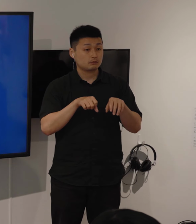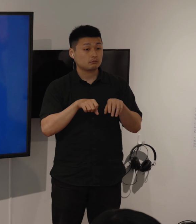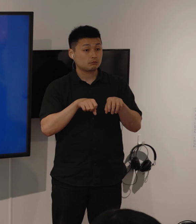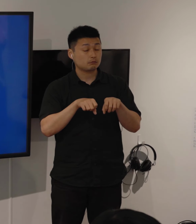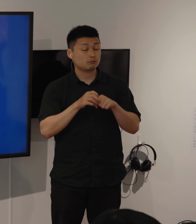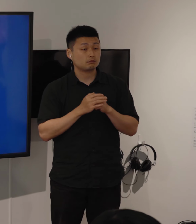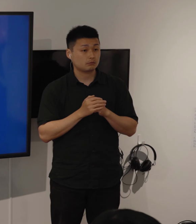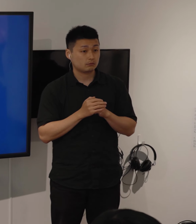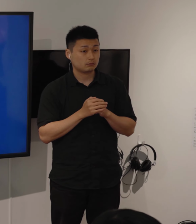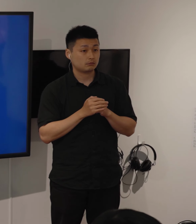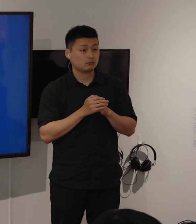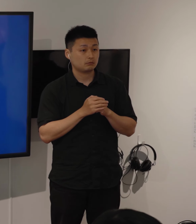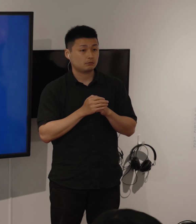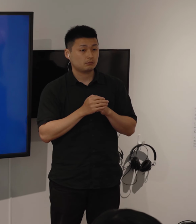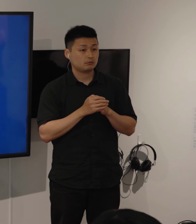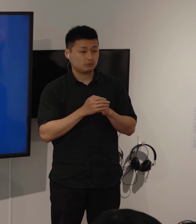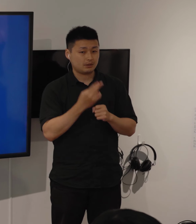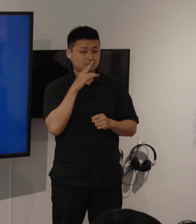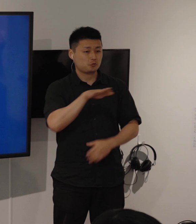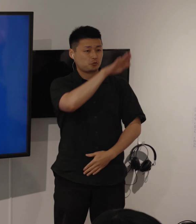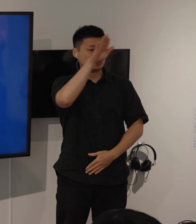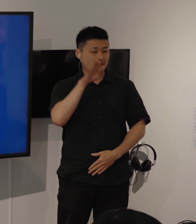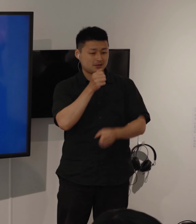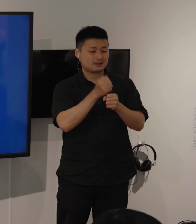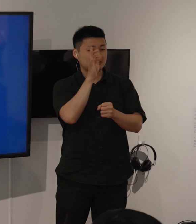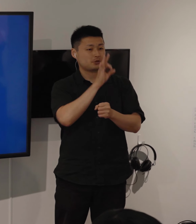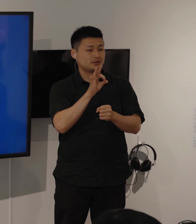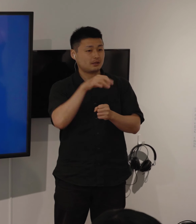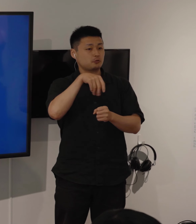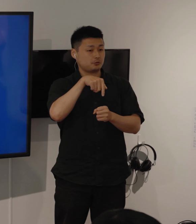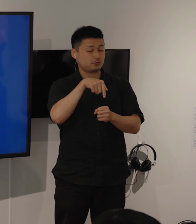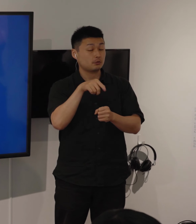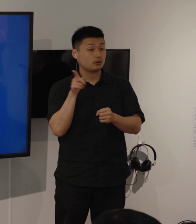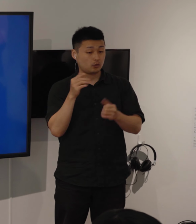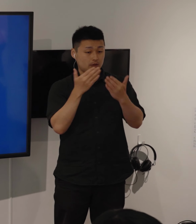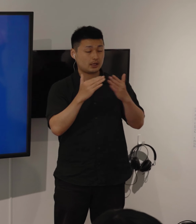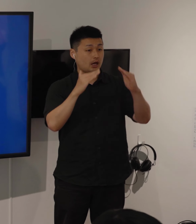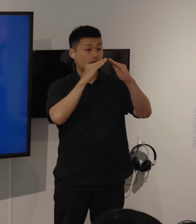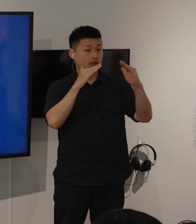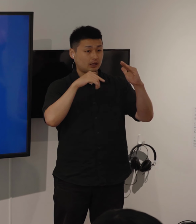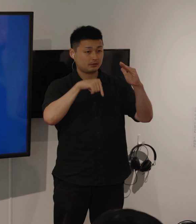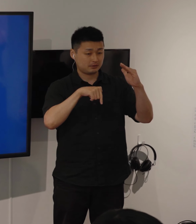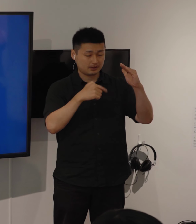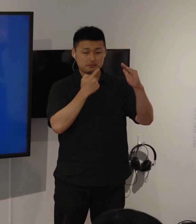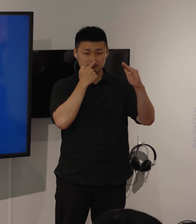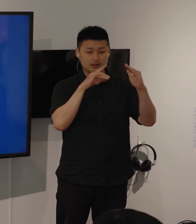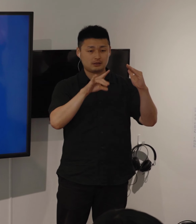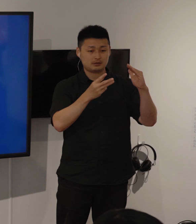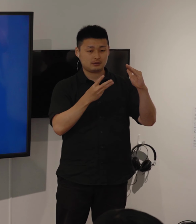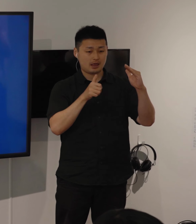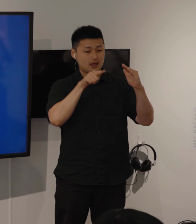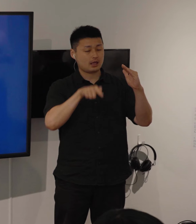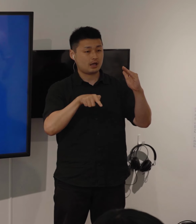art world in America. So one of the exhibitions I am co-curating with 2 learning disabled artists.